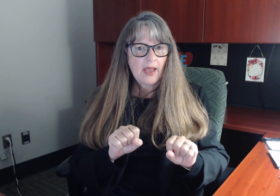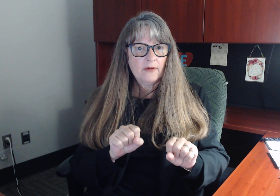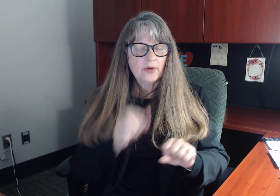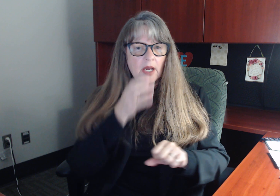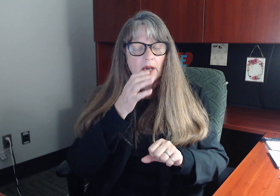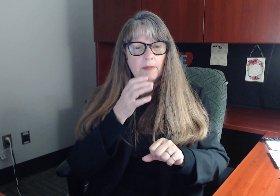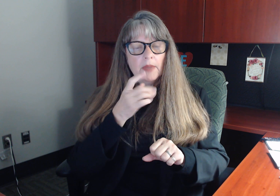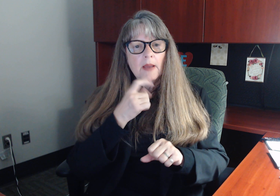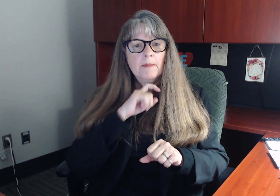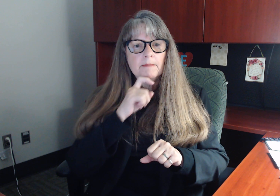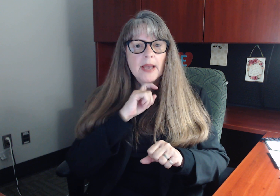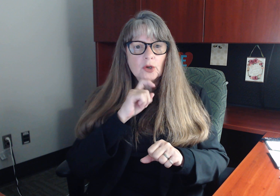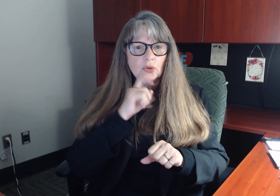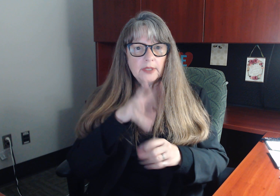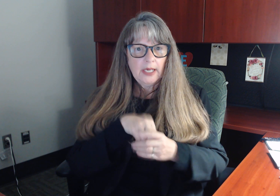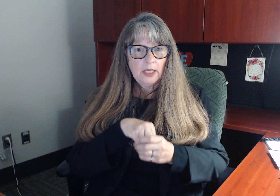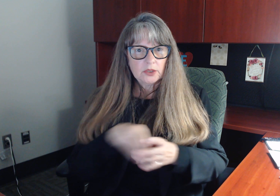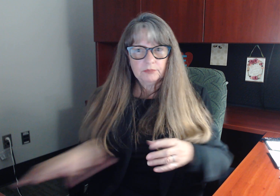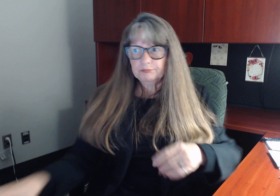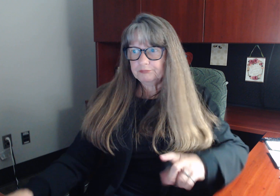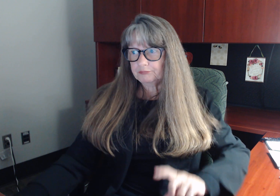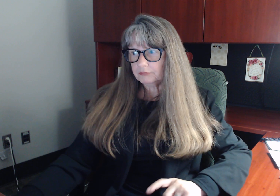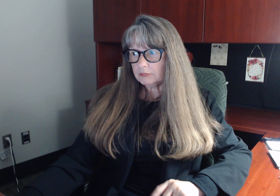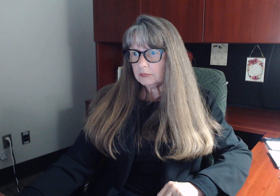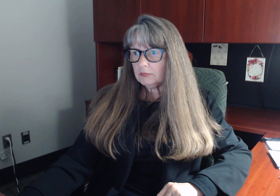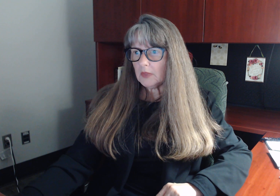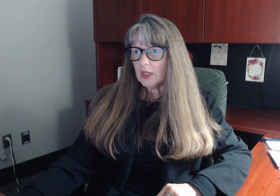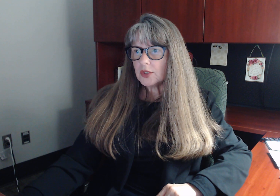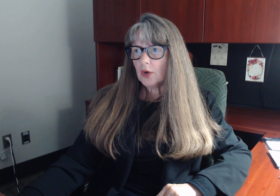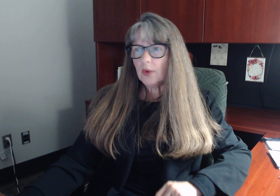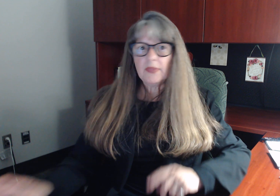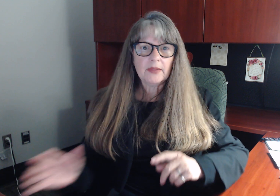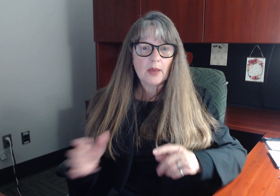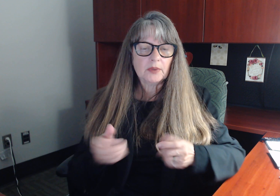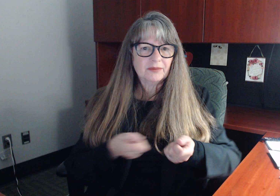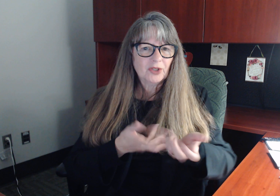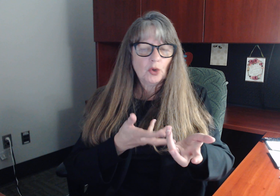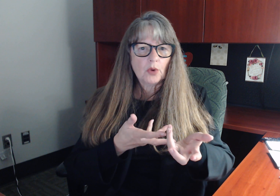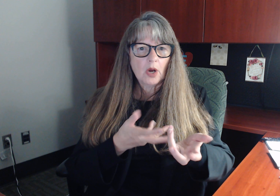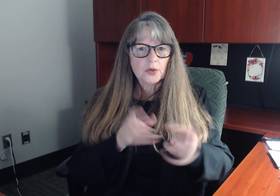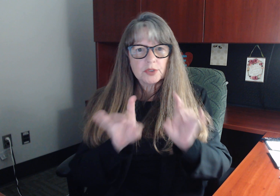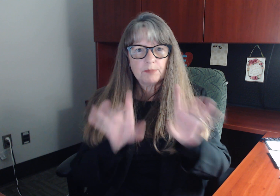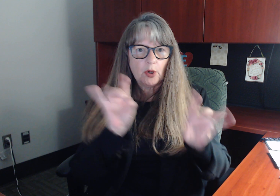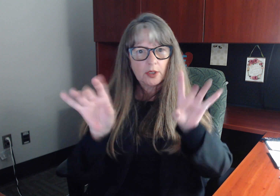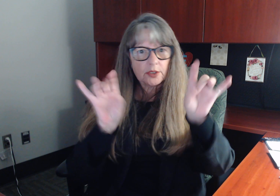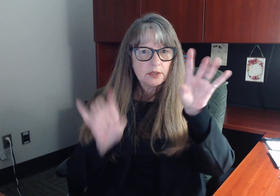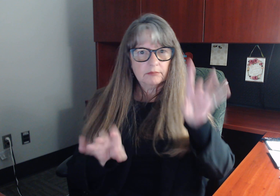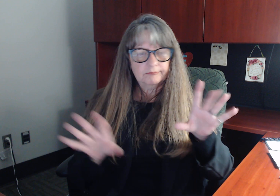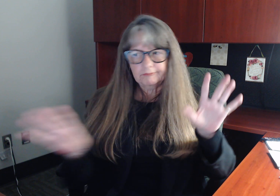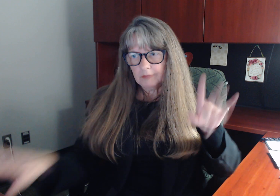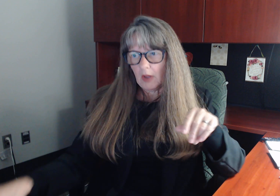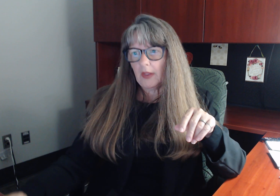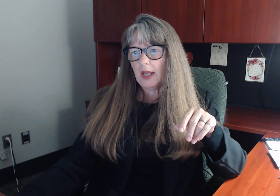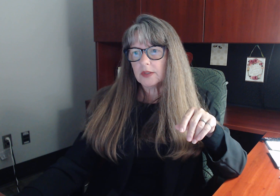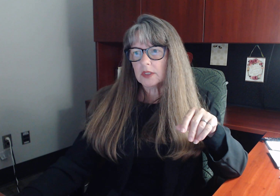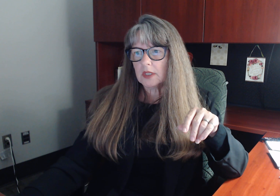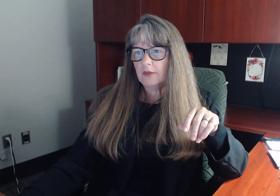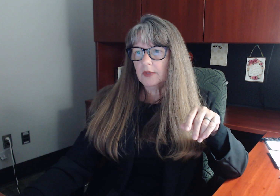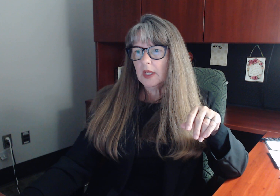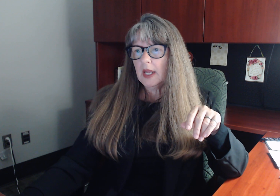have metal in it. So, and then that would, cause sparks and all kinds of stuff.